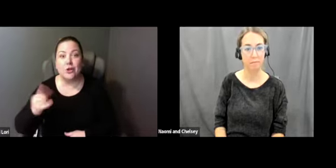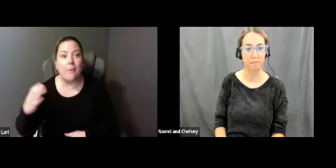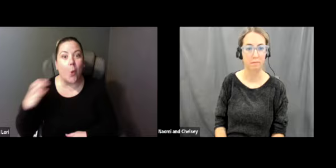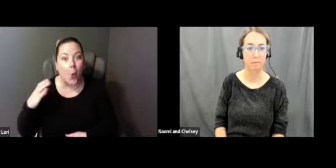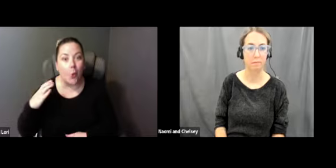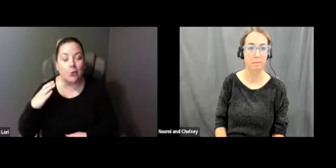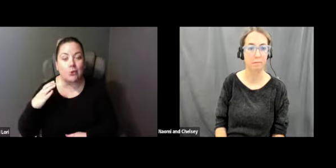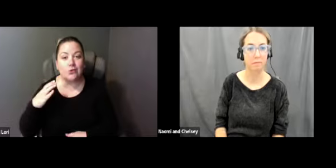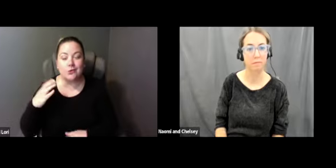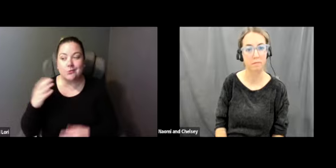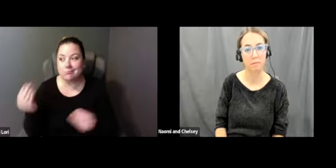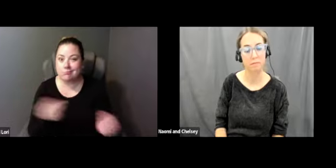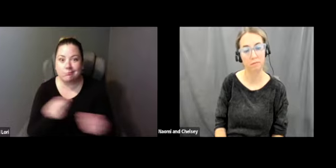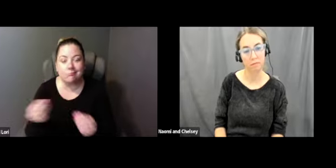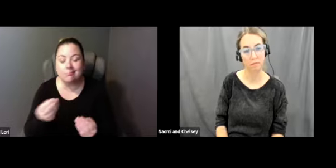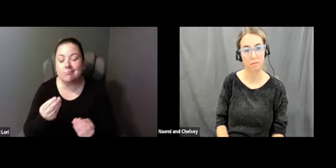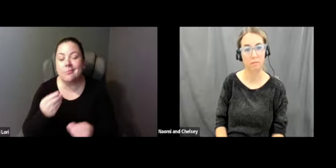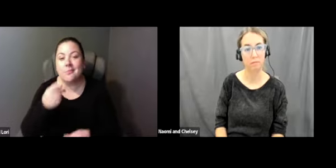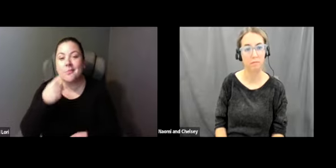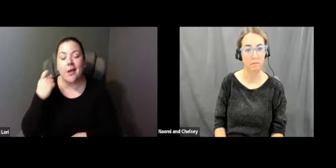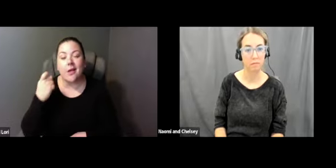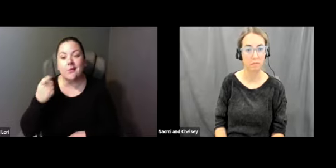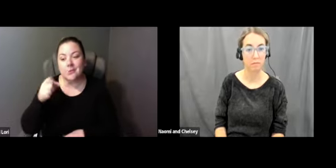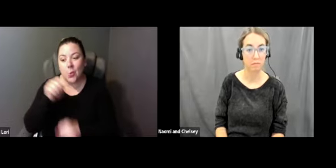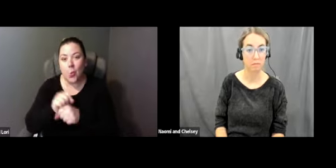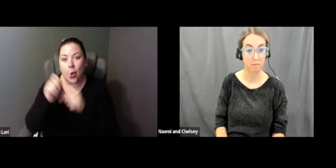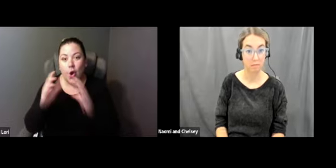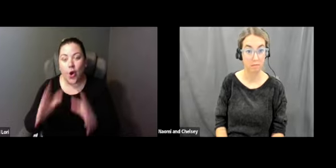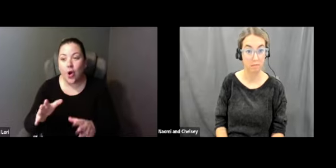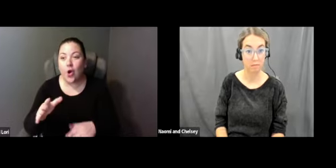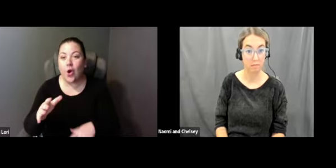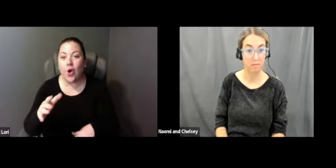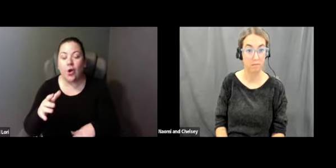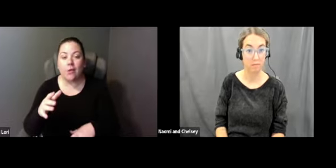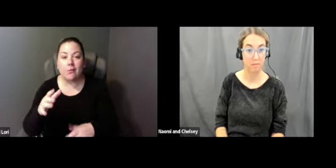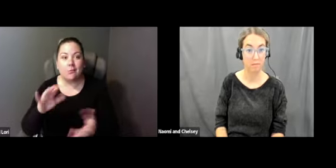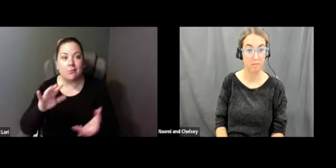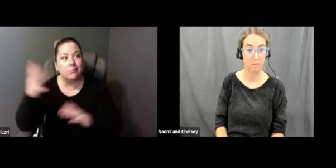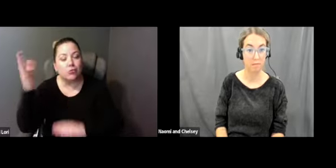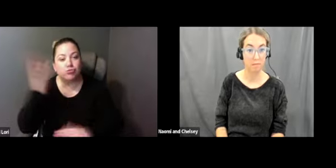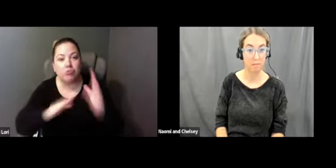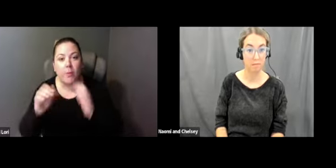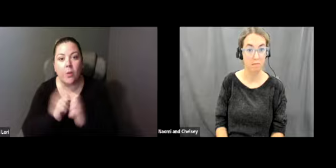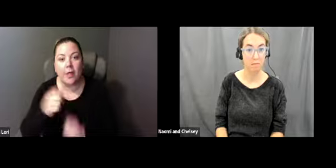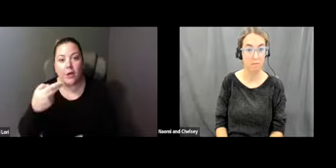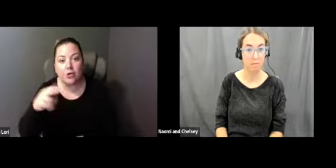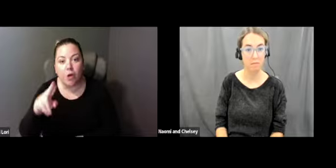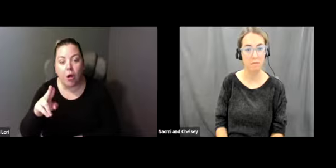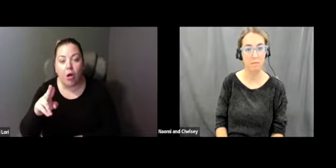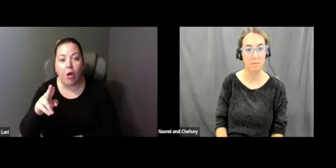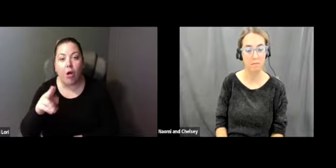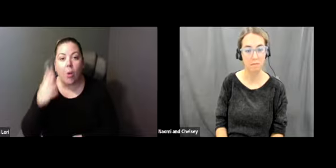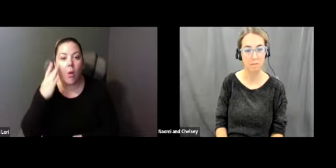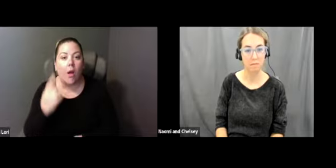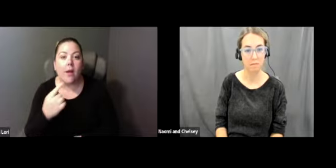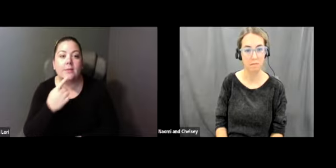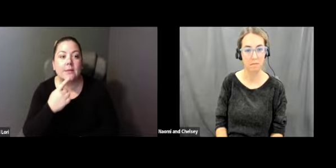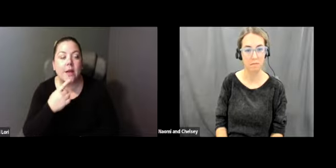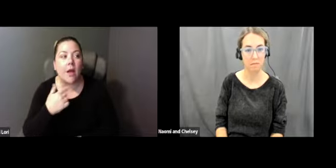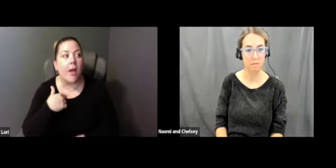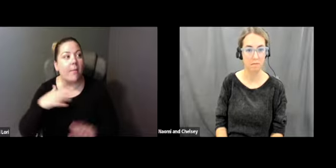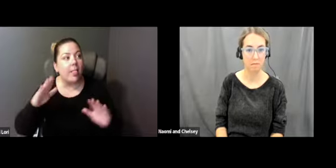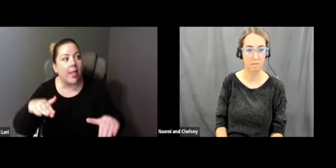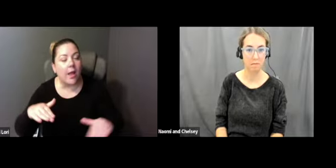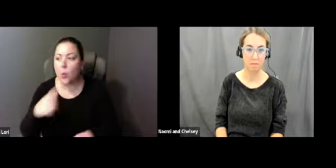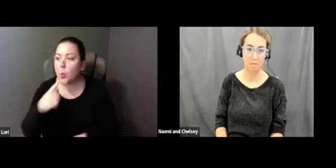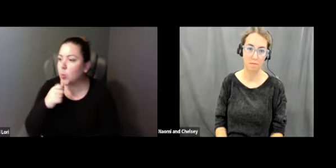work and they were like, oh, I told, so-and-so that I was going to be late. And they were like, who? And they're like, the black lady. And then they get in trouble